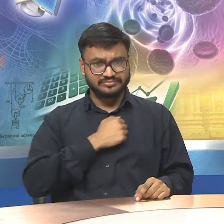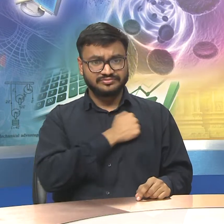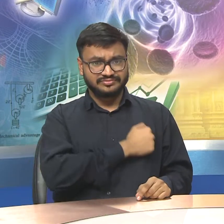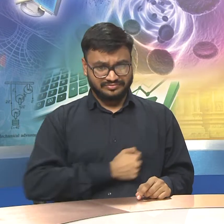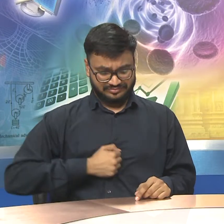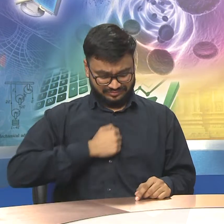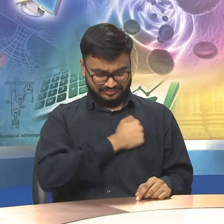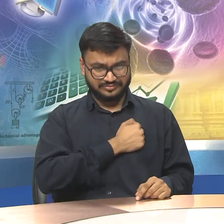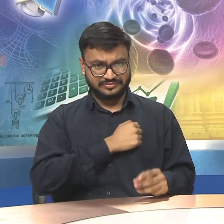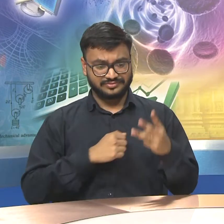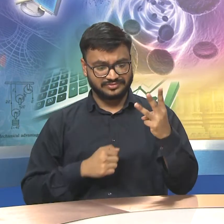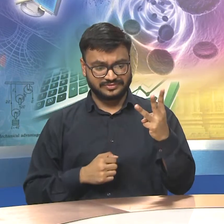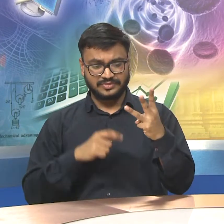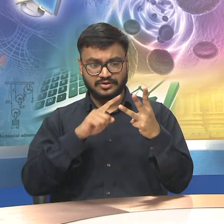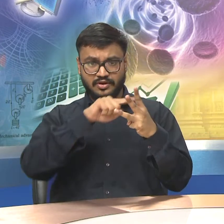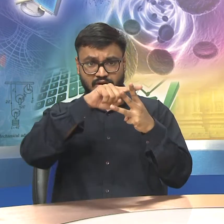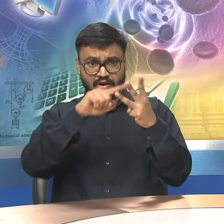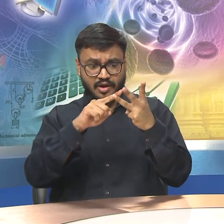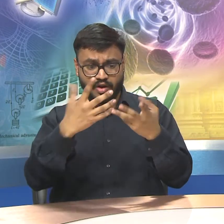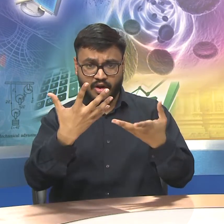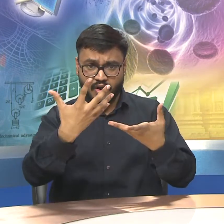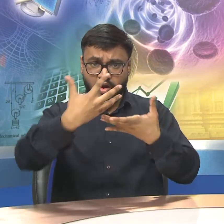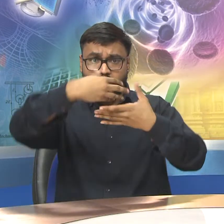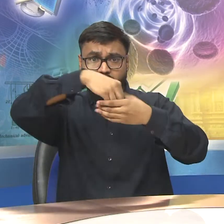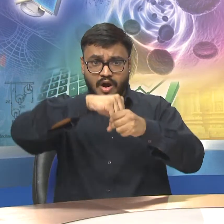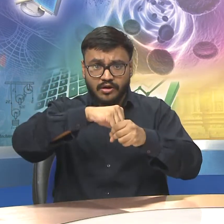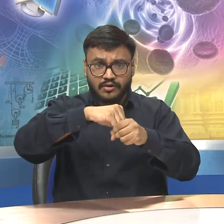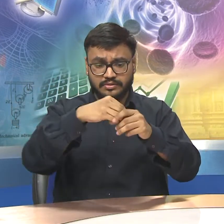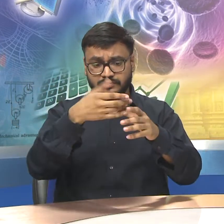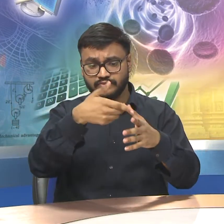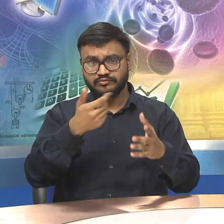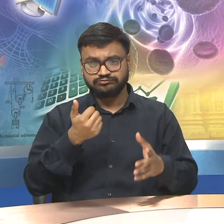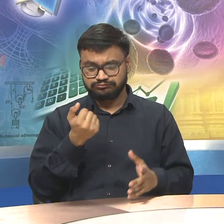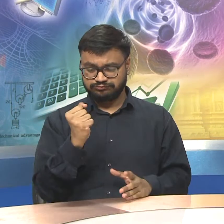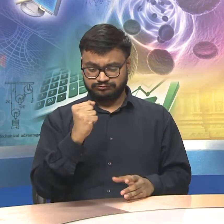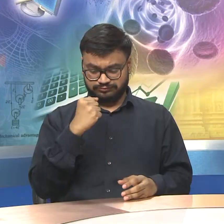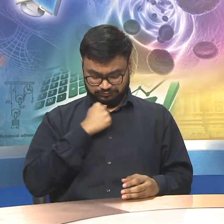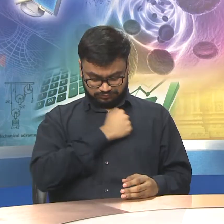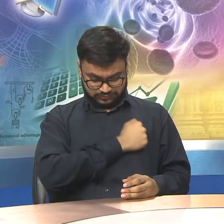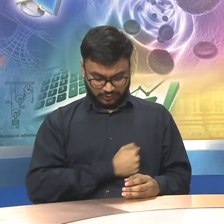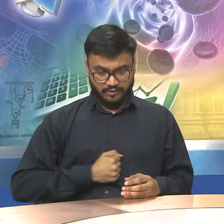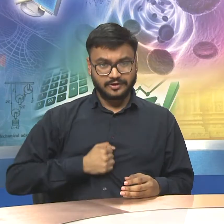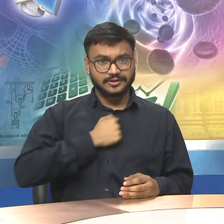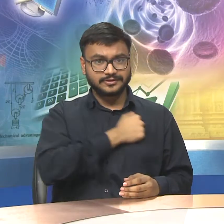Movement. Move the fist in a circular motion on the chest.